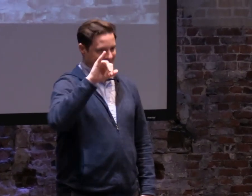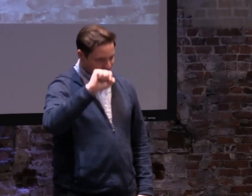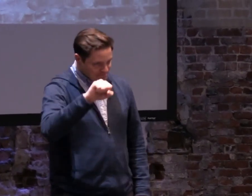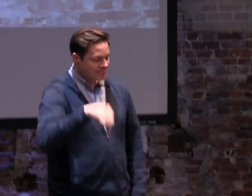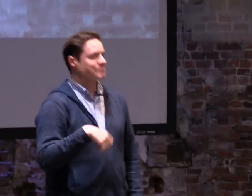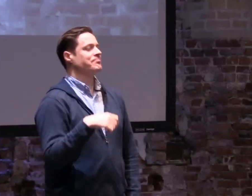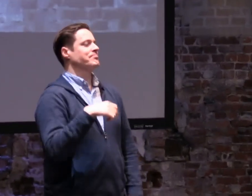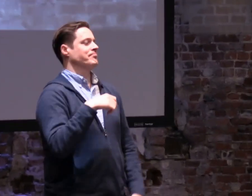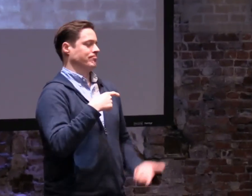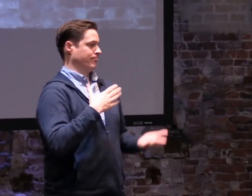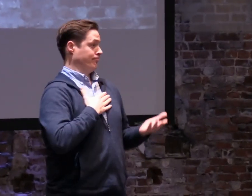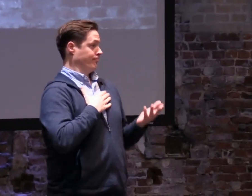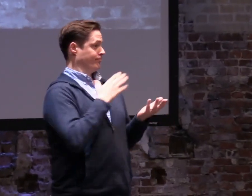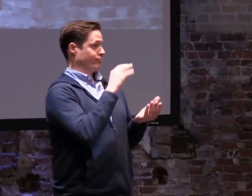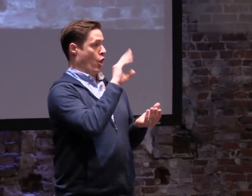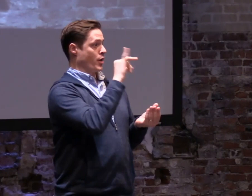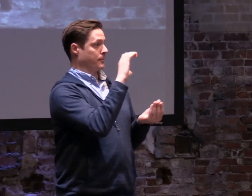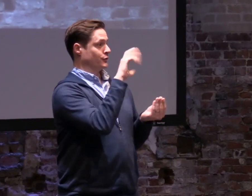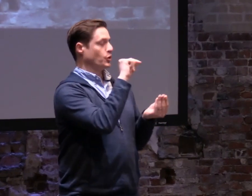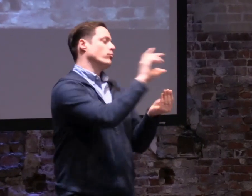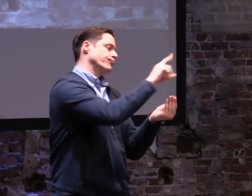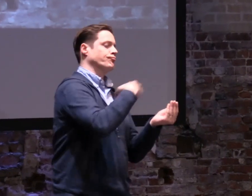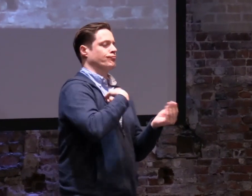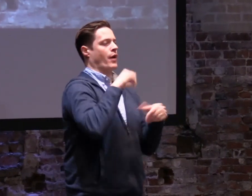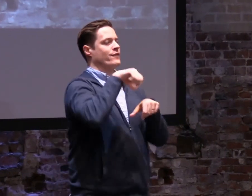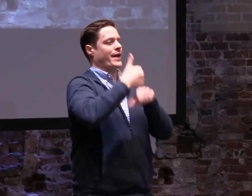My pronouns are he, him, and his.